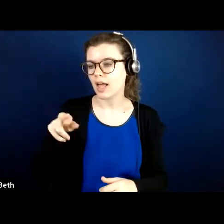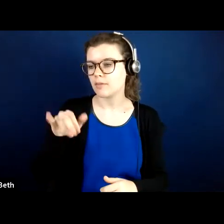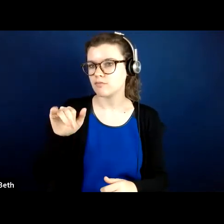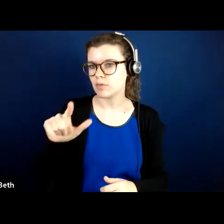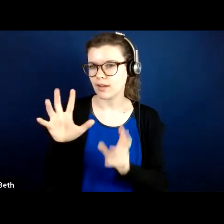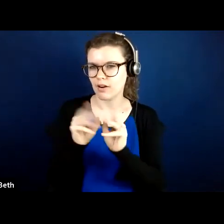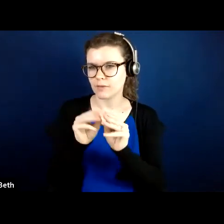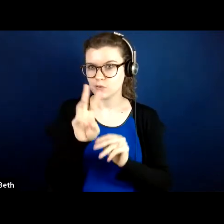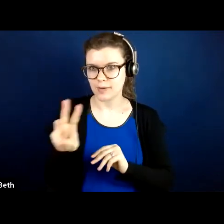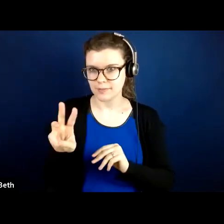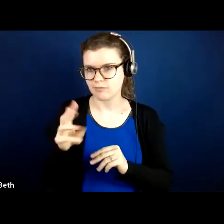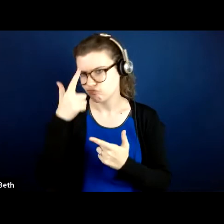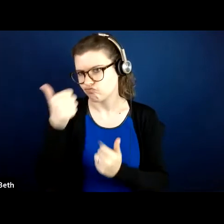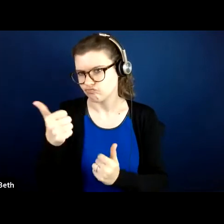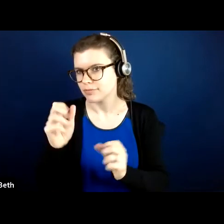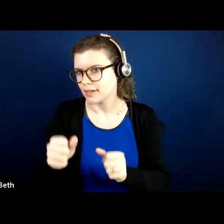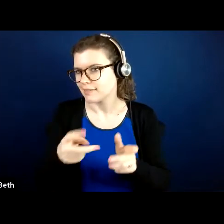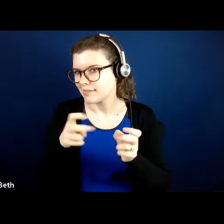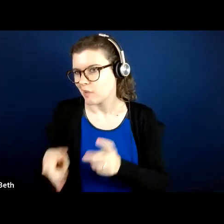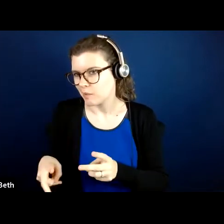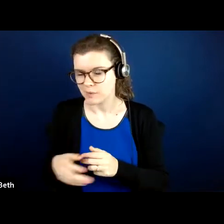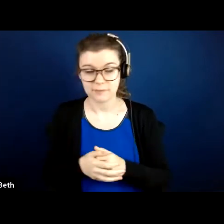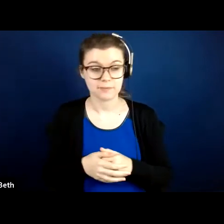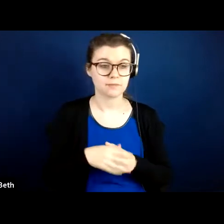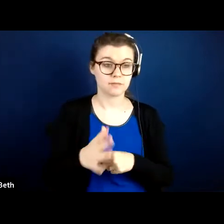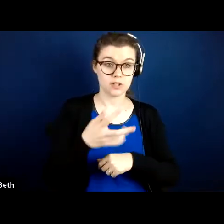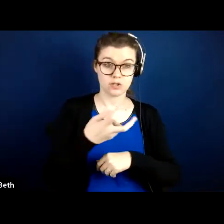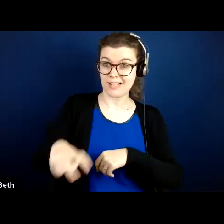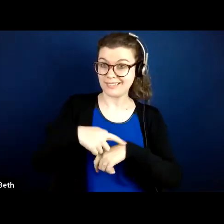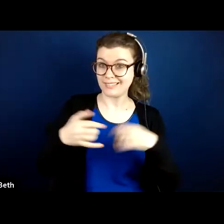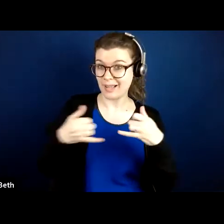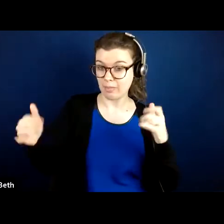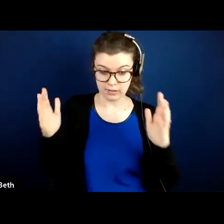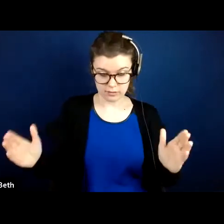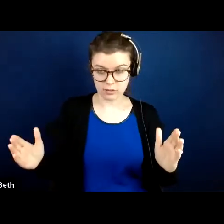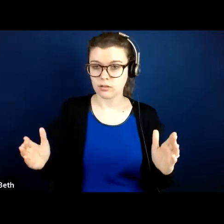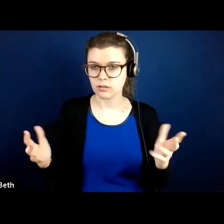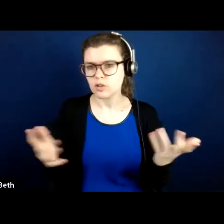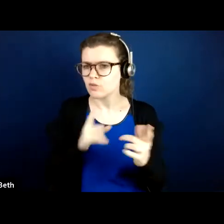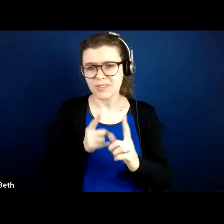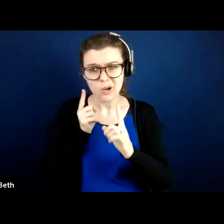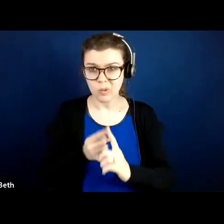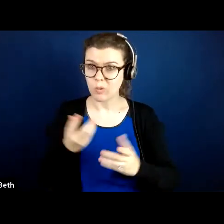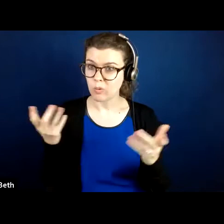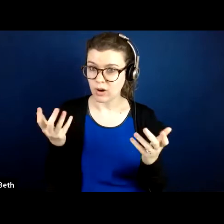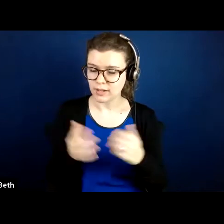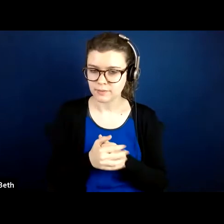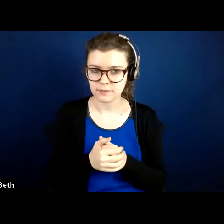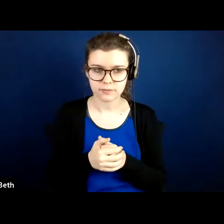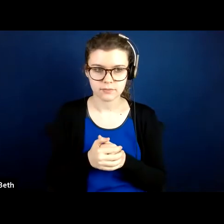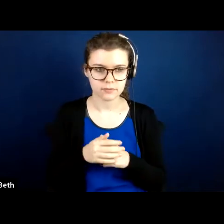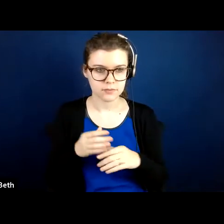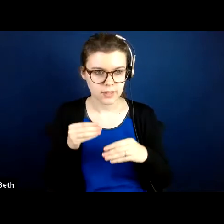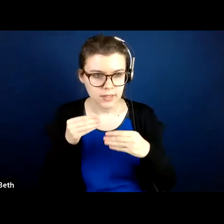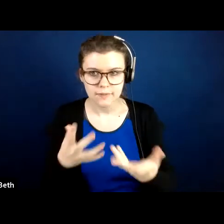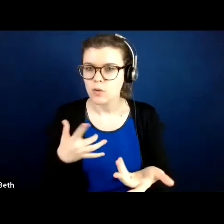you. So the transition timeline is, the purpose is to give you a sense of